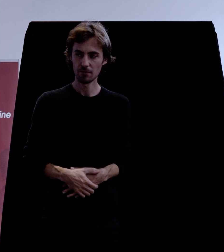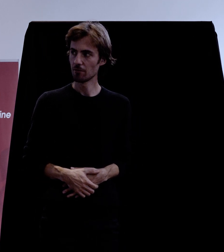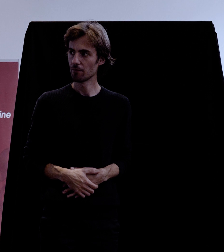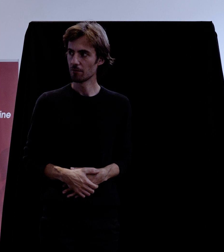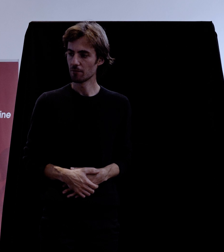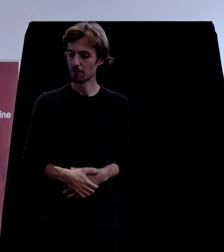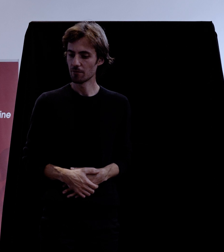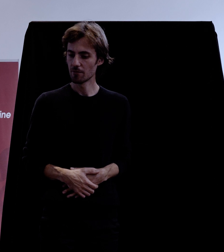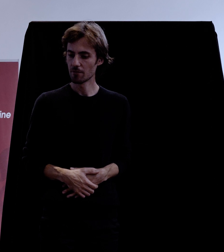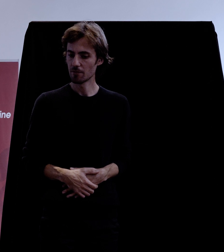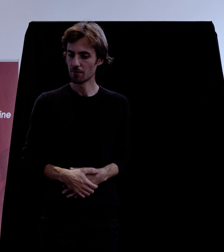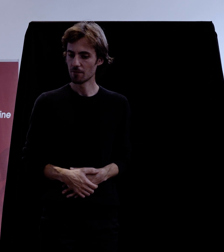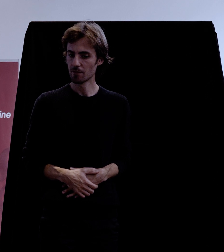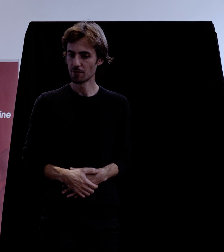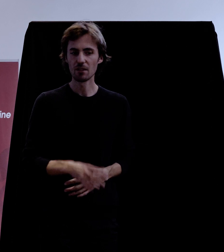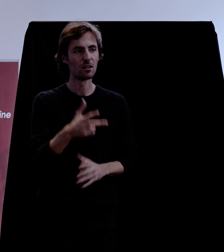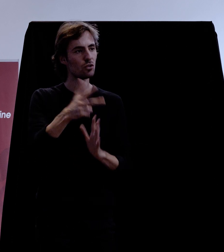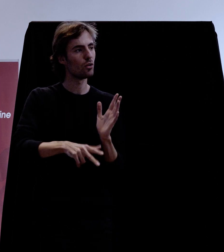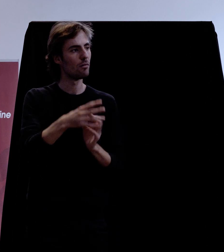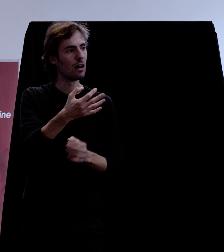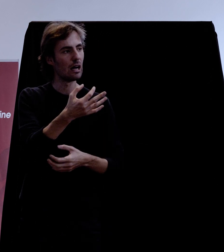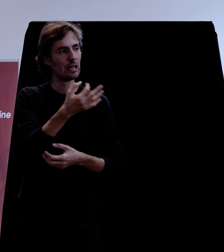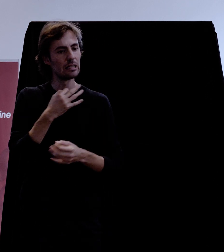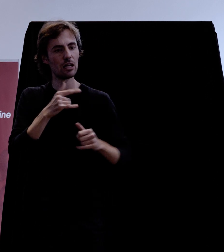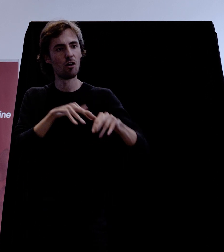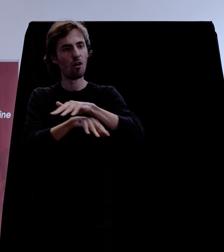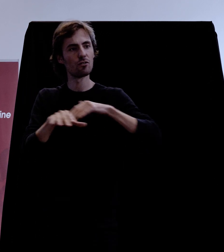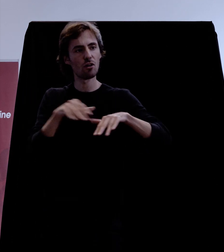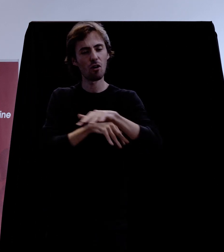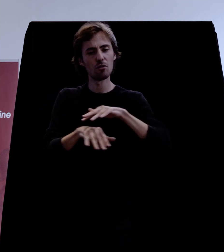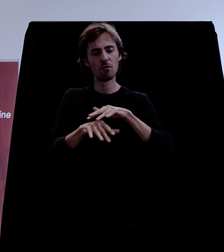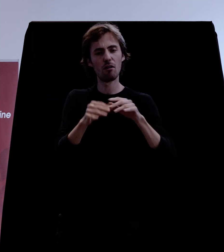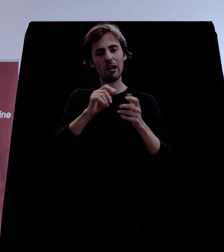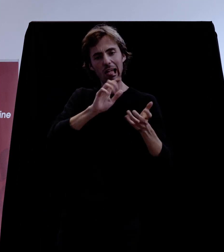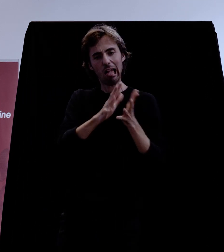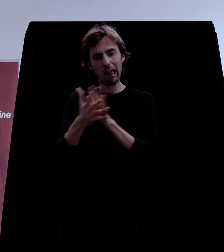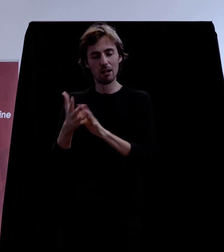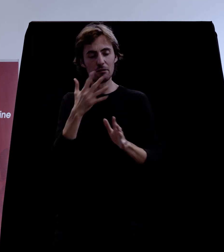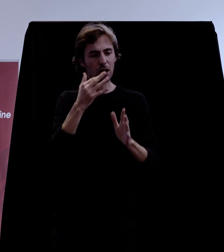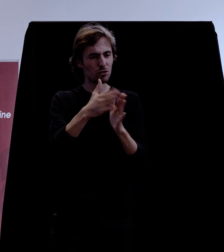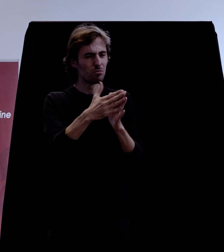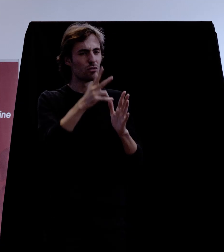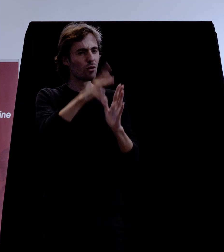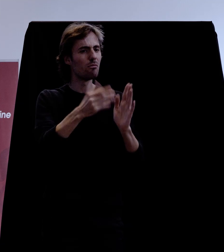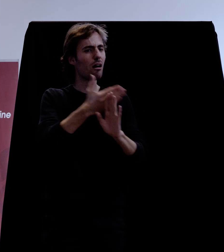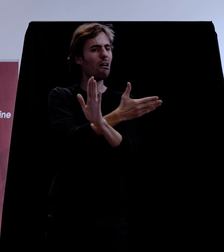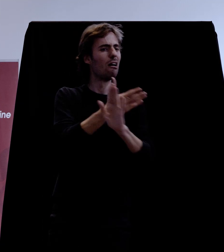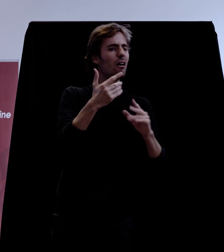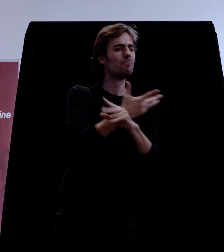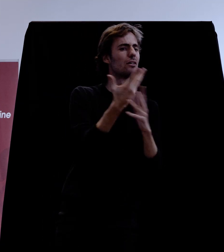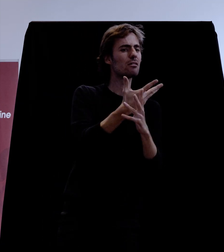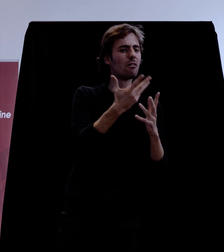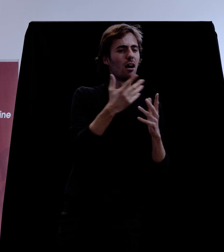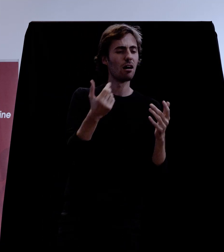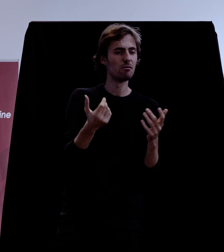of factors in the immediate environment, I said, what happened 3 months ago? Oh, nothing. We went on